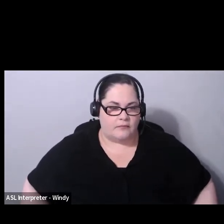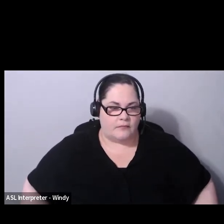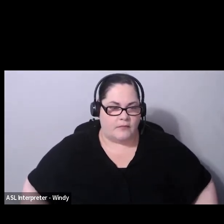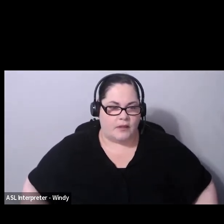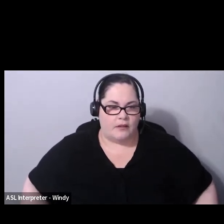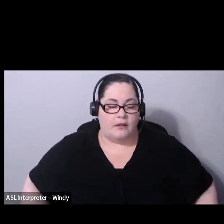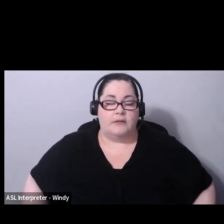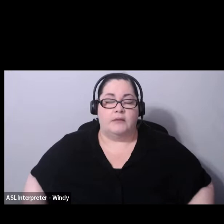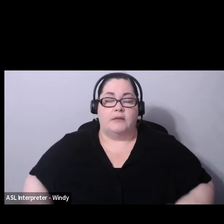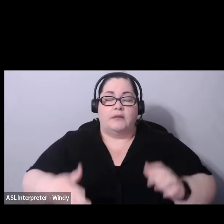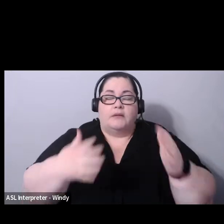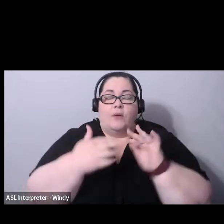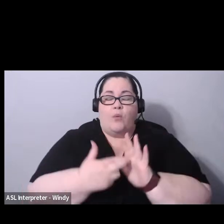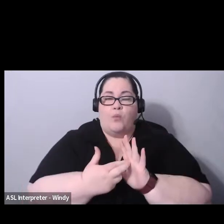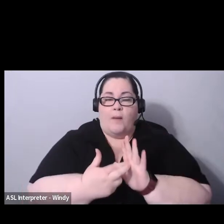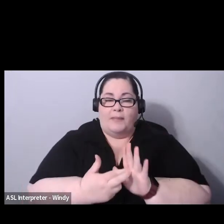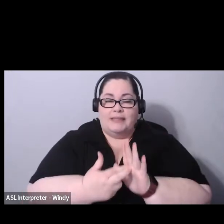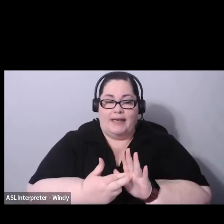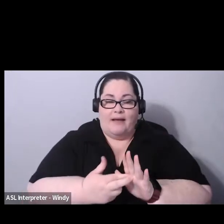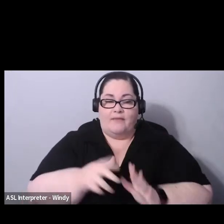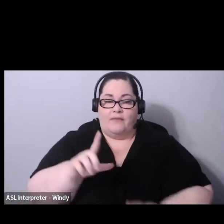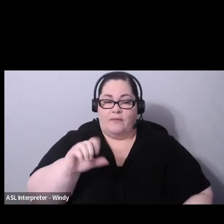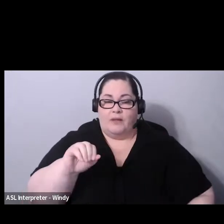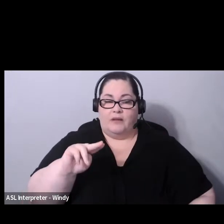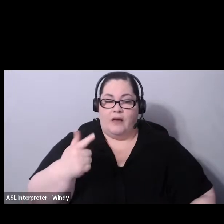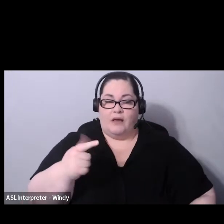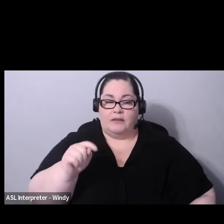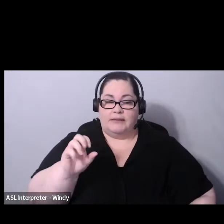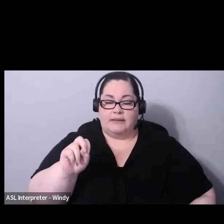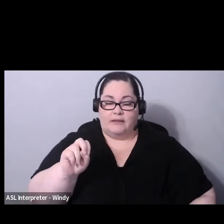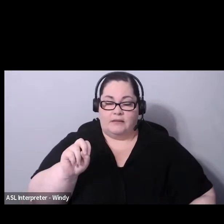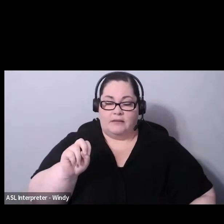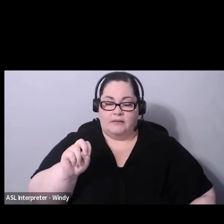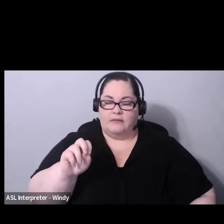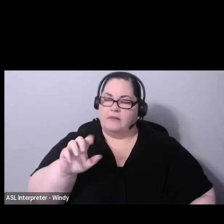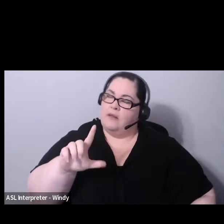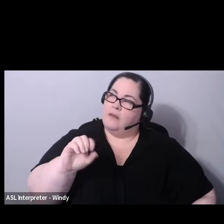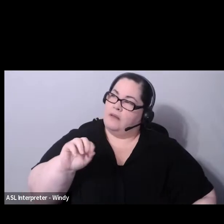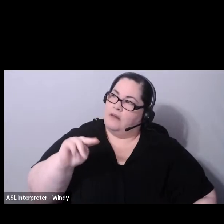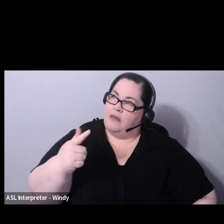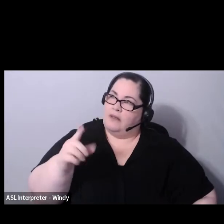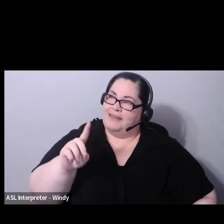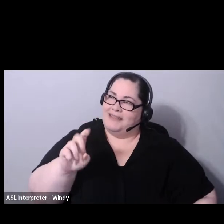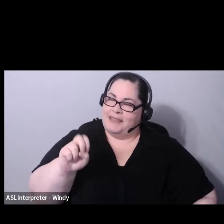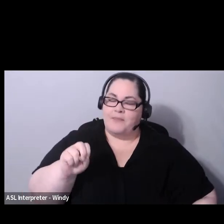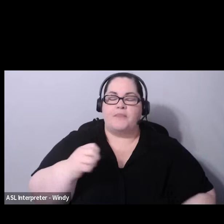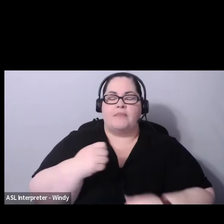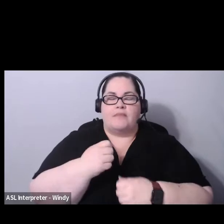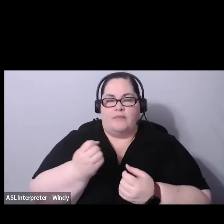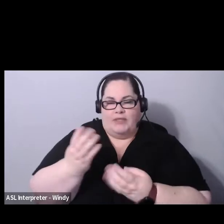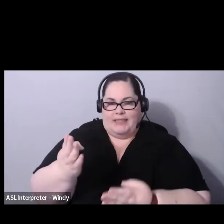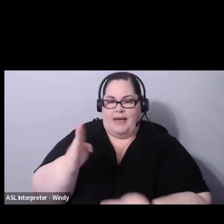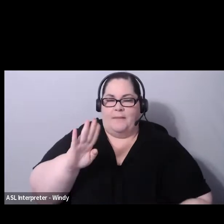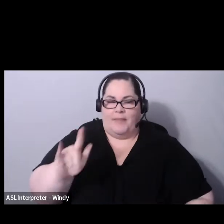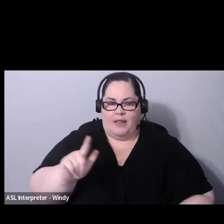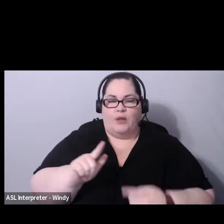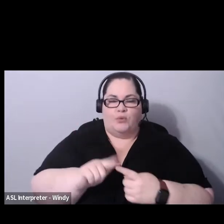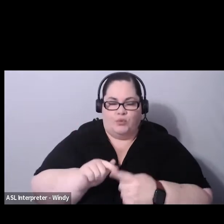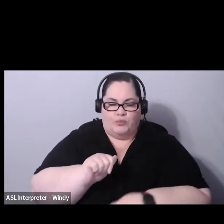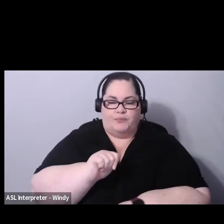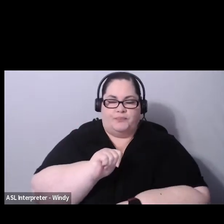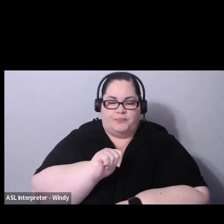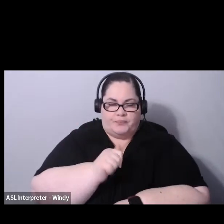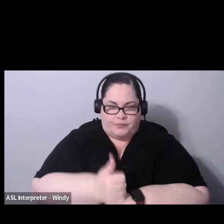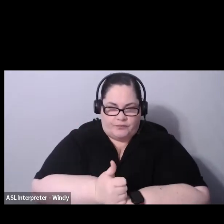Representative Longden presented a bill to establish a nursing care